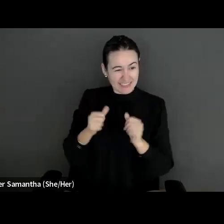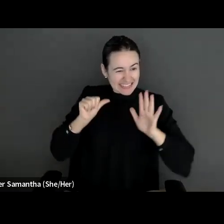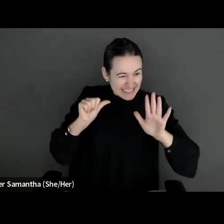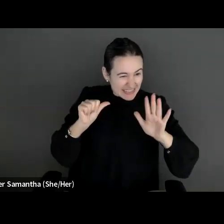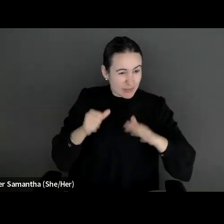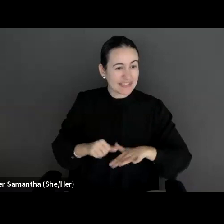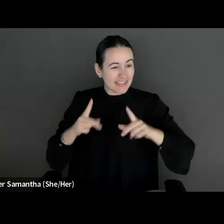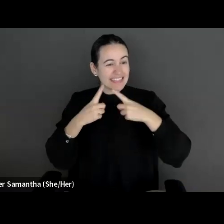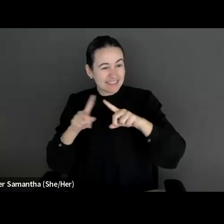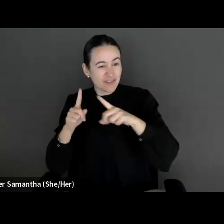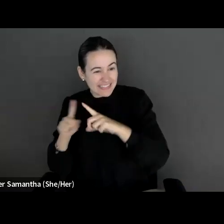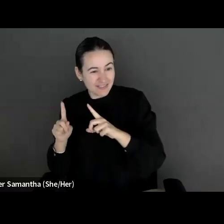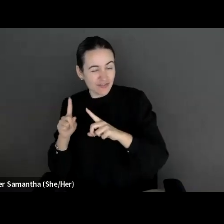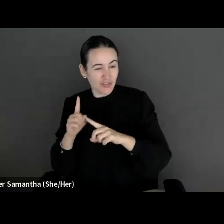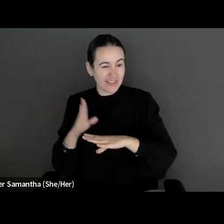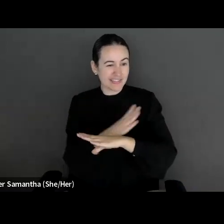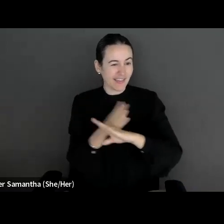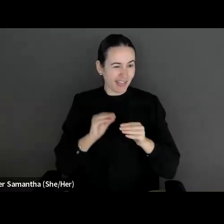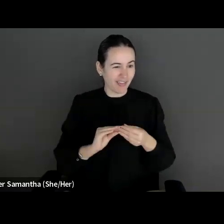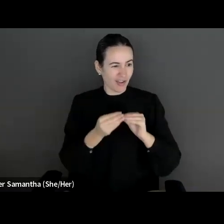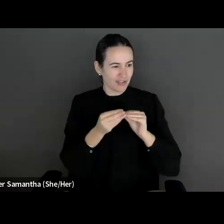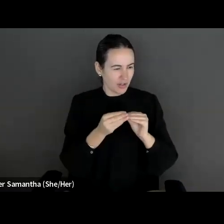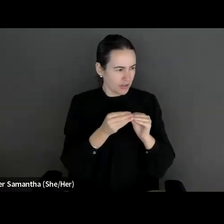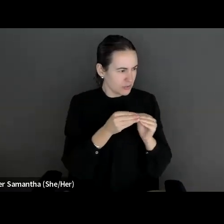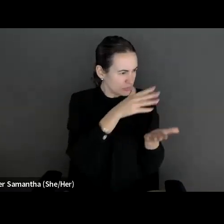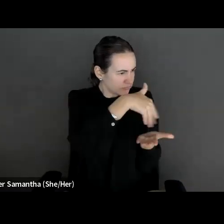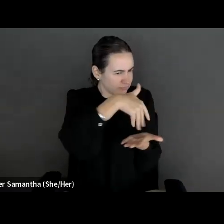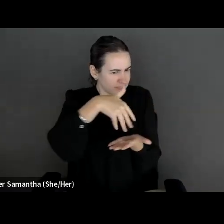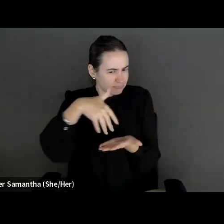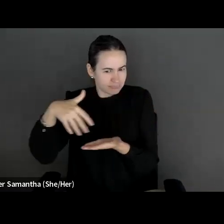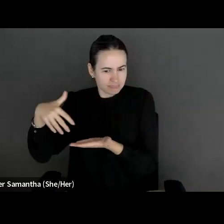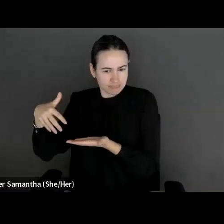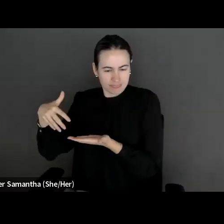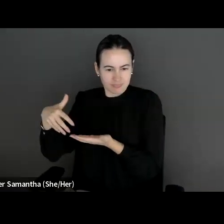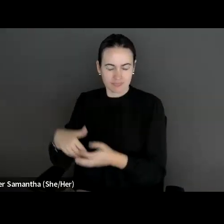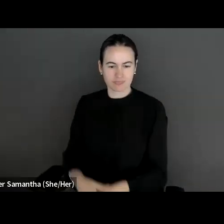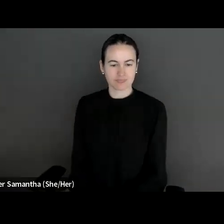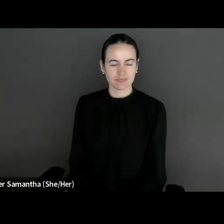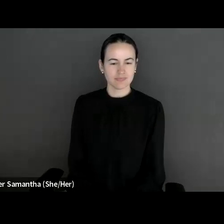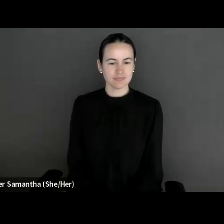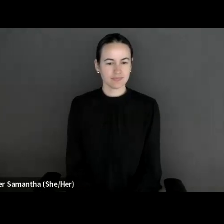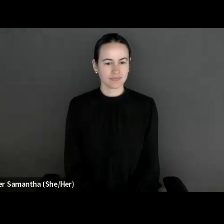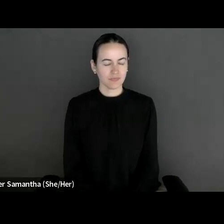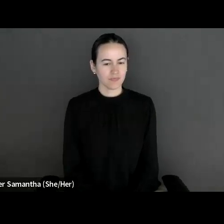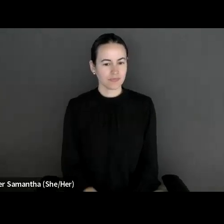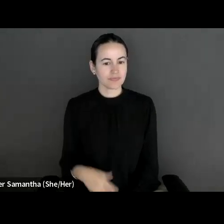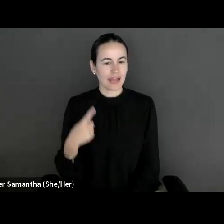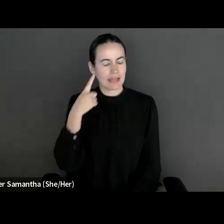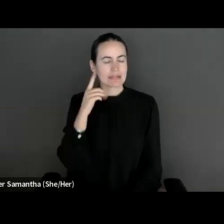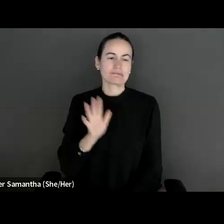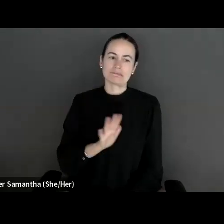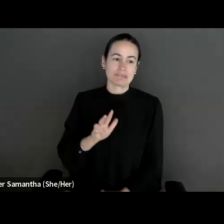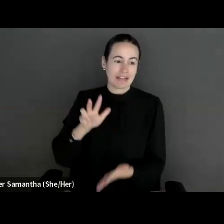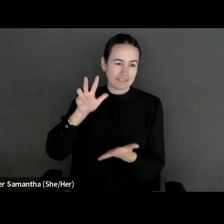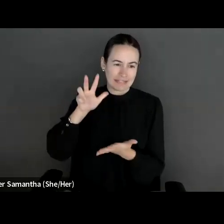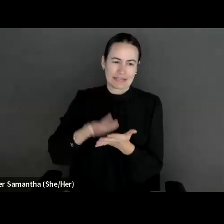scale construct. And I would like to argue that in many cases, this really just causes validity chaos, and I